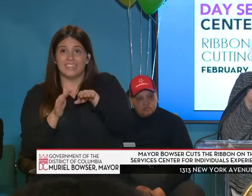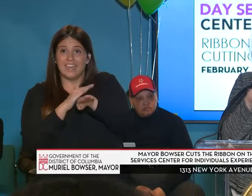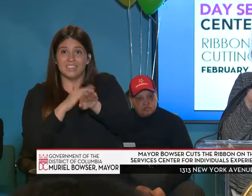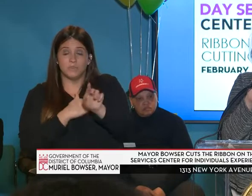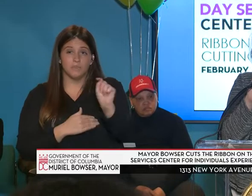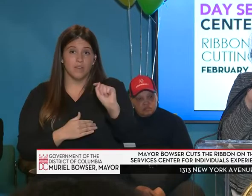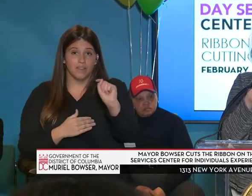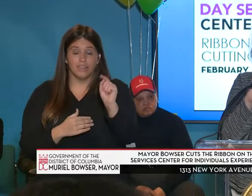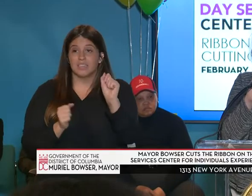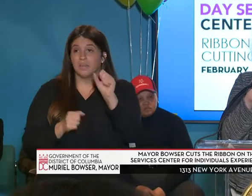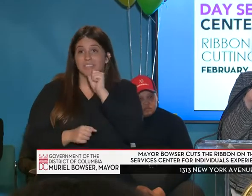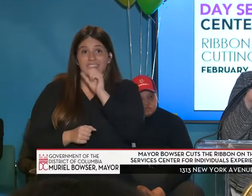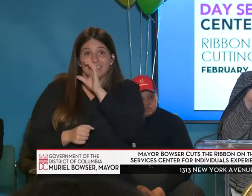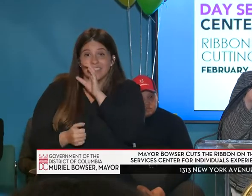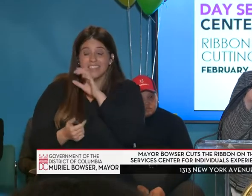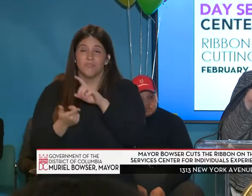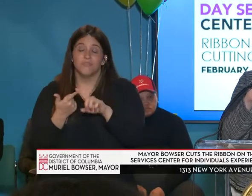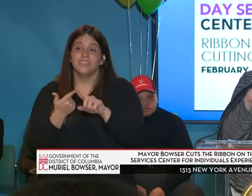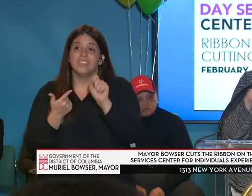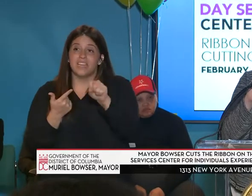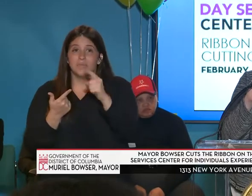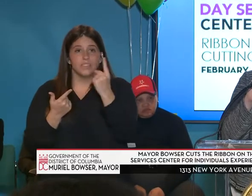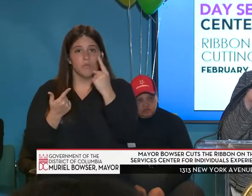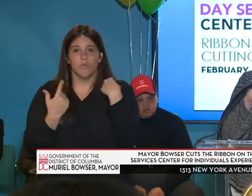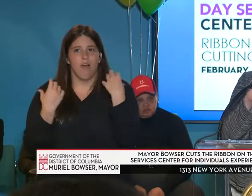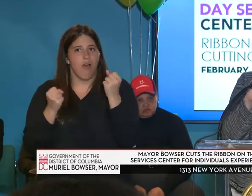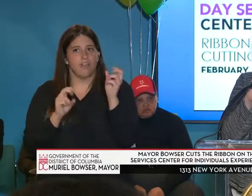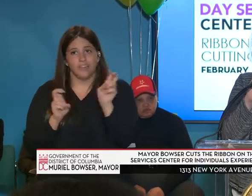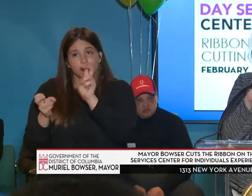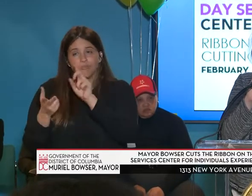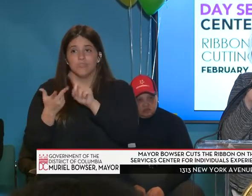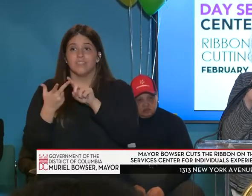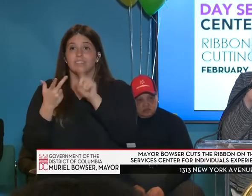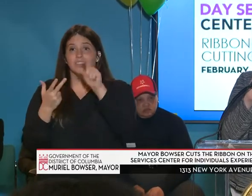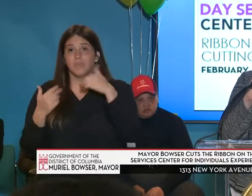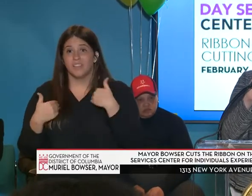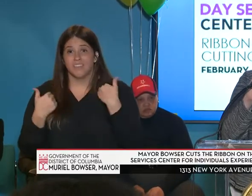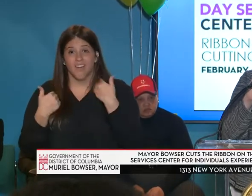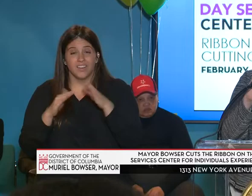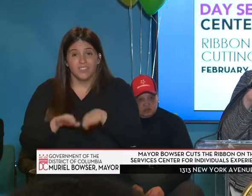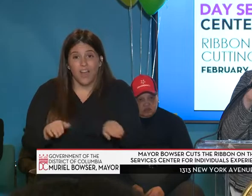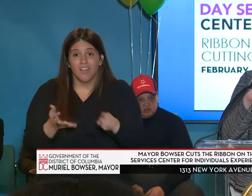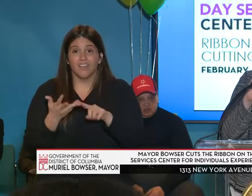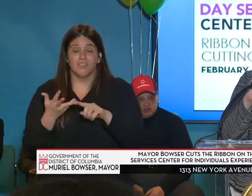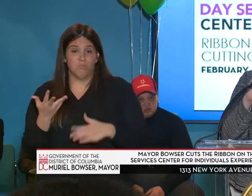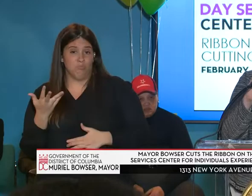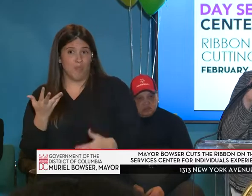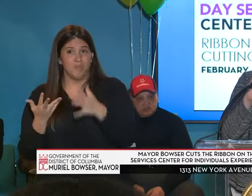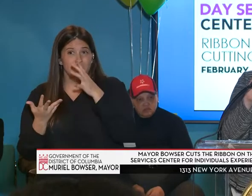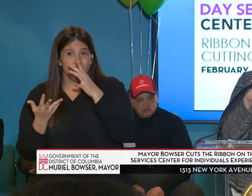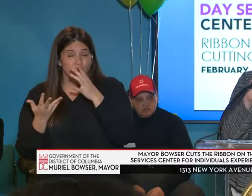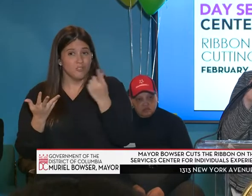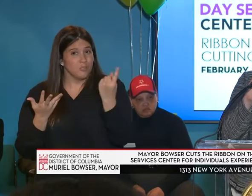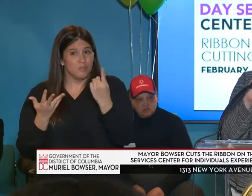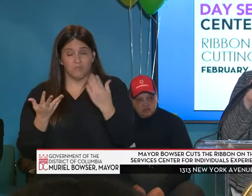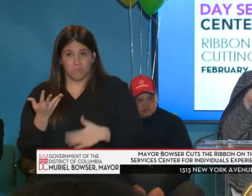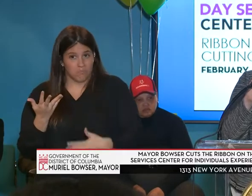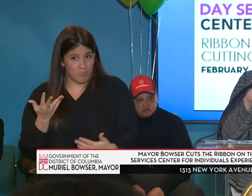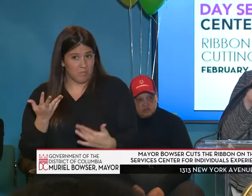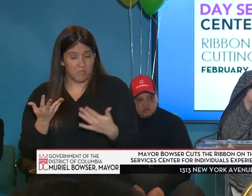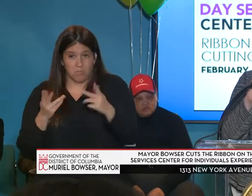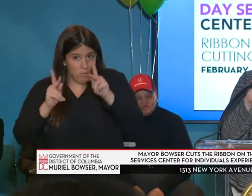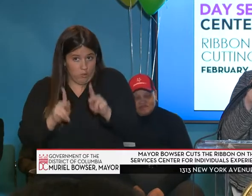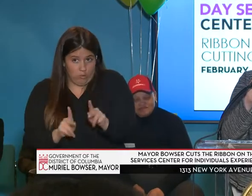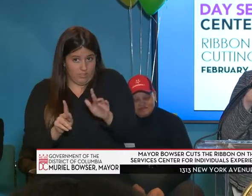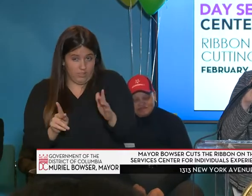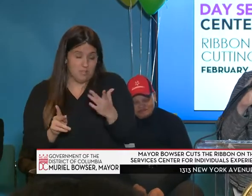restroom, which can be a senior, it can be a person with a health issue, it can be a young child, it can be a pregnant person. Pregnant woman